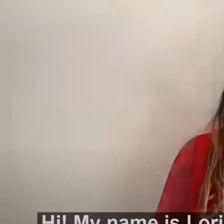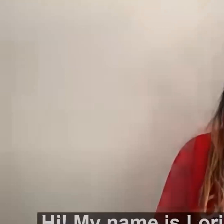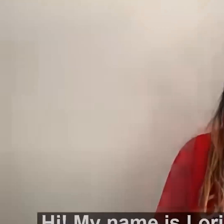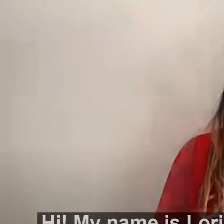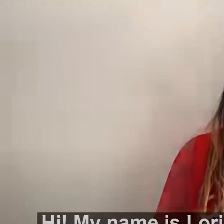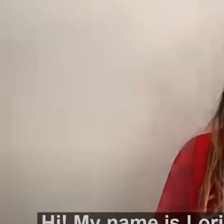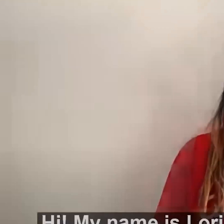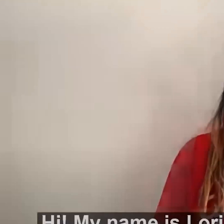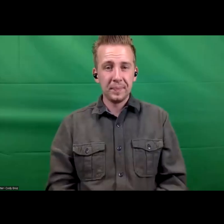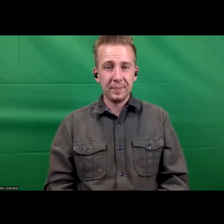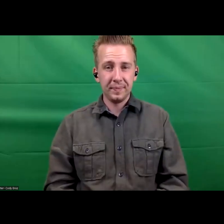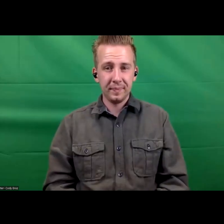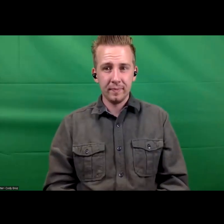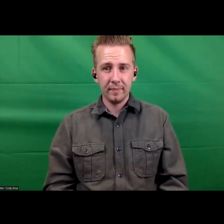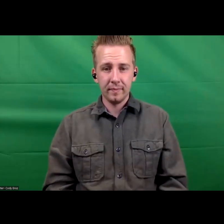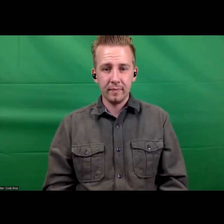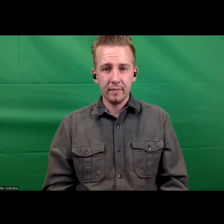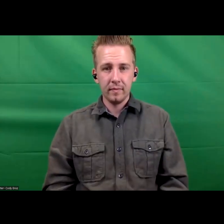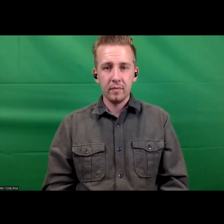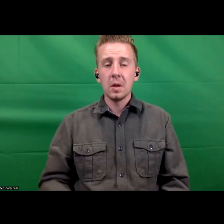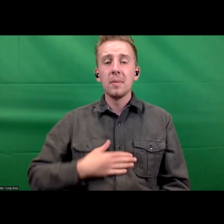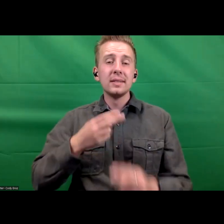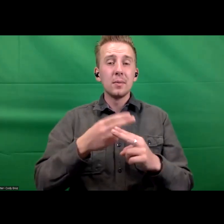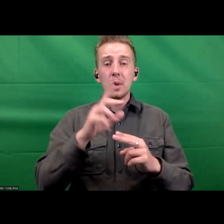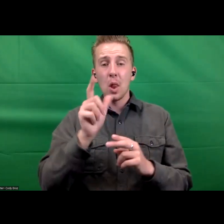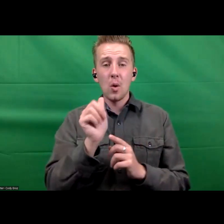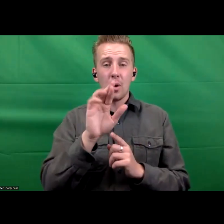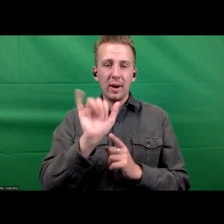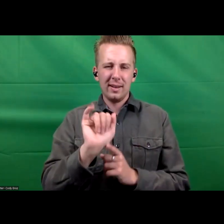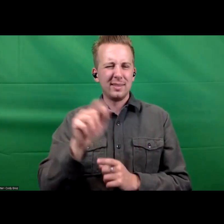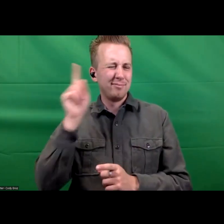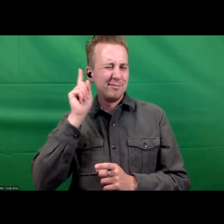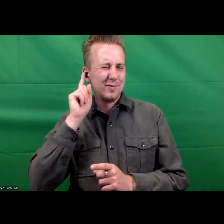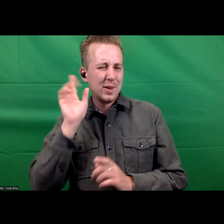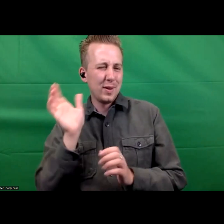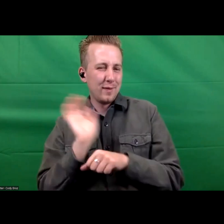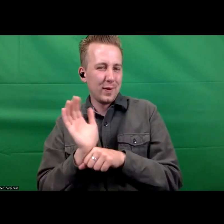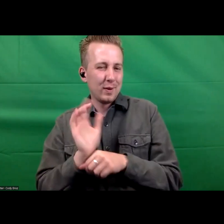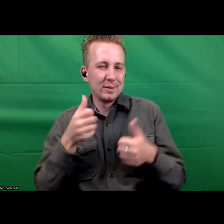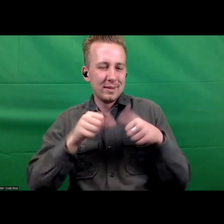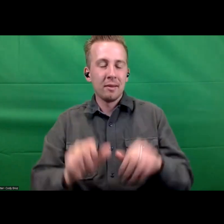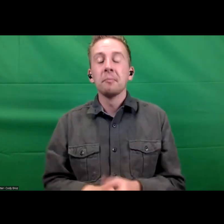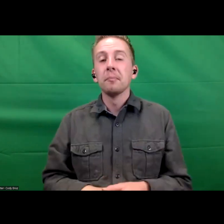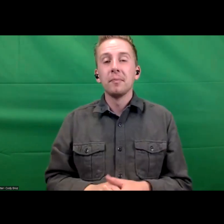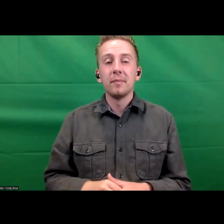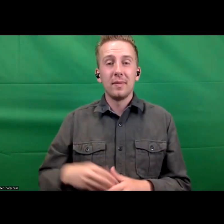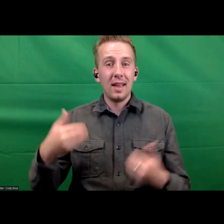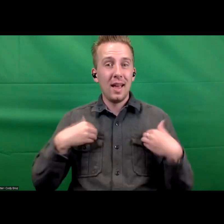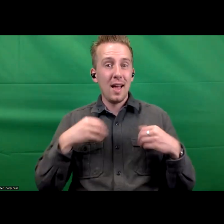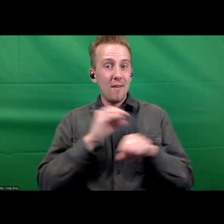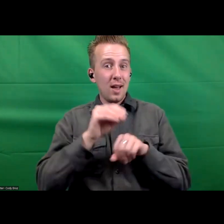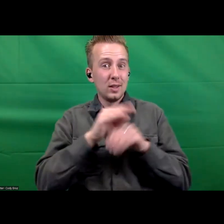My name is Lori Slane, and I'm one of the business pathway counselors at Fresno City College. We have counselors with expertise